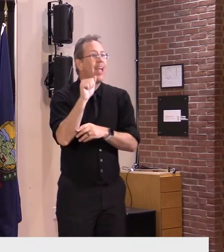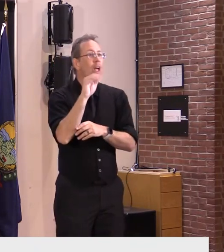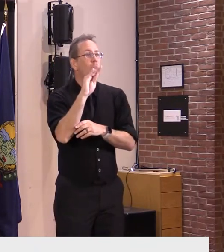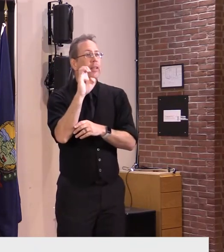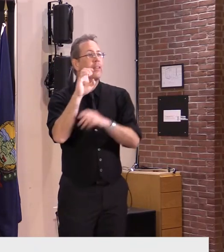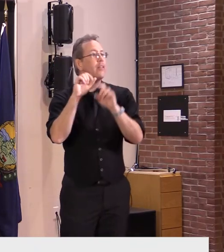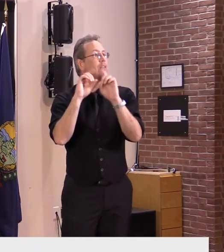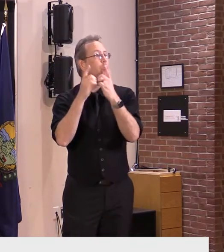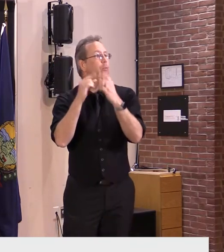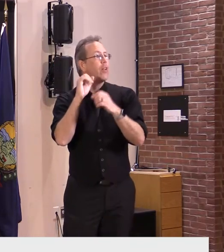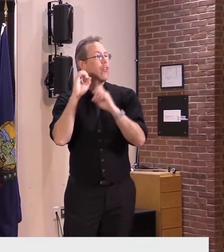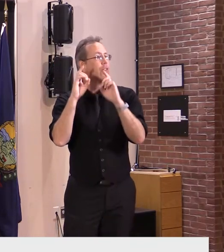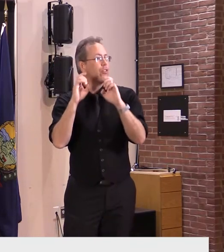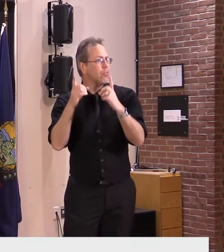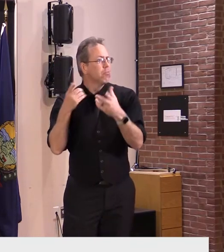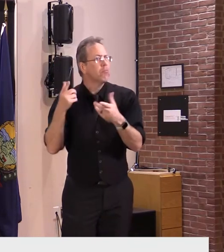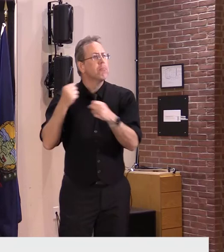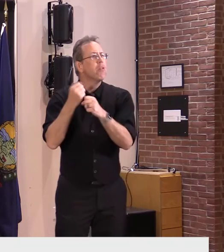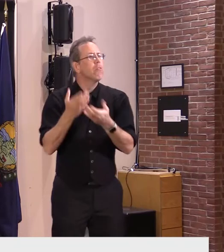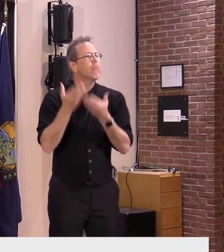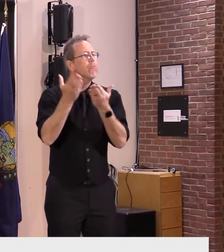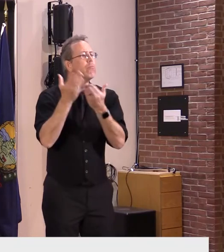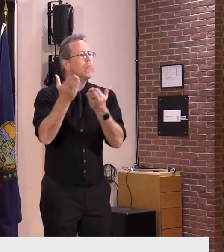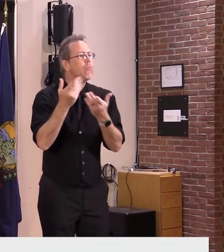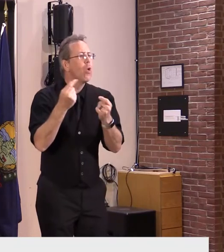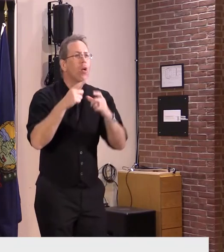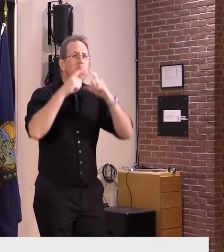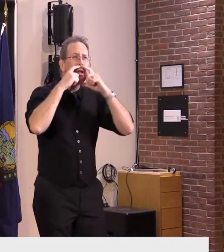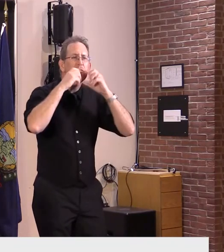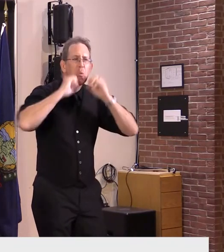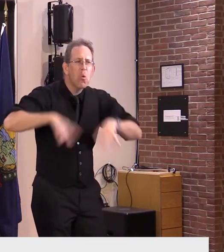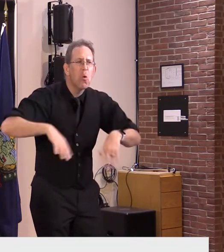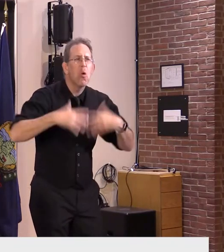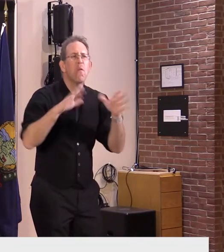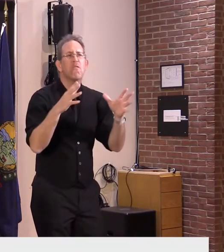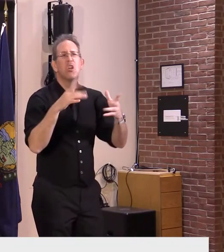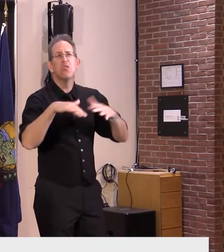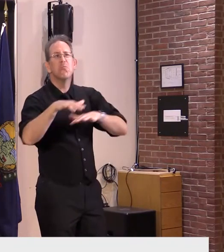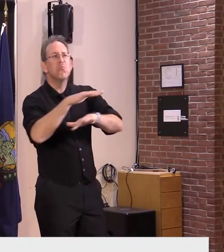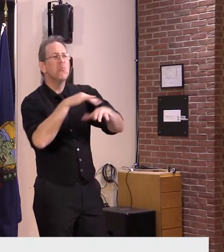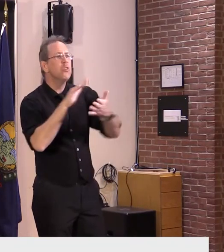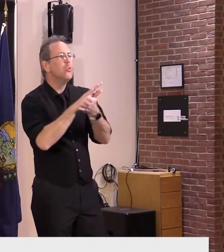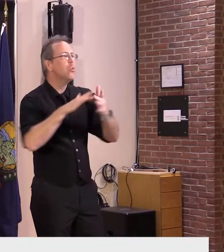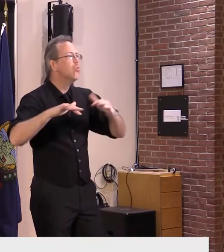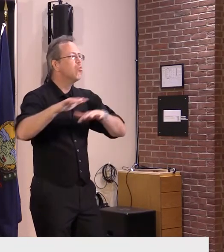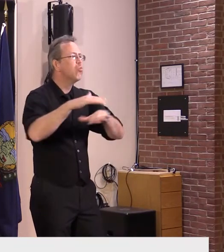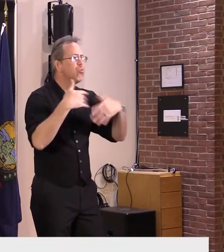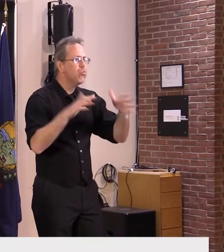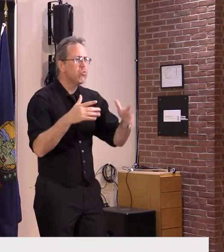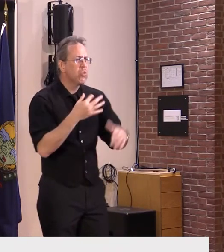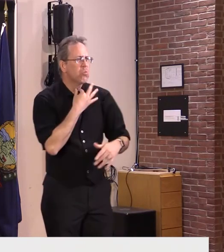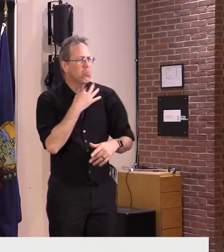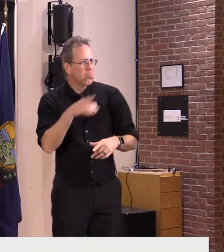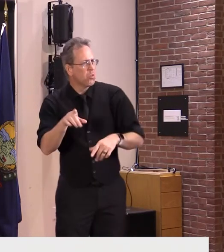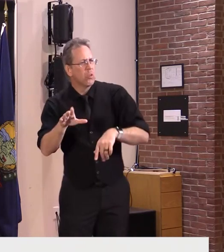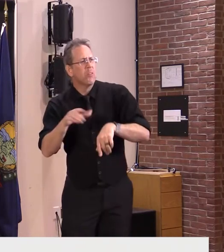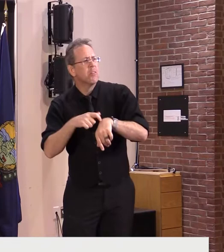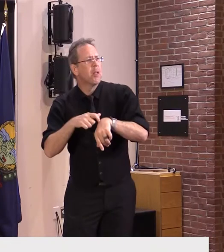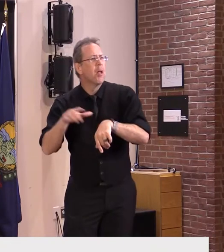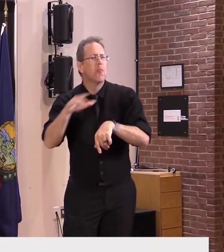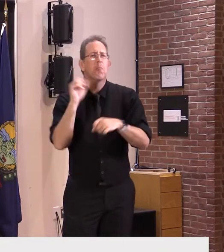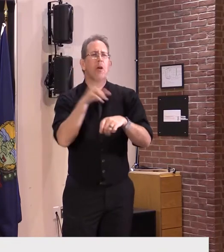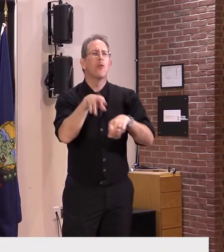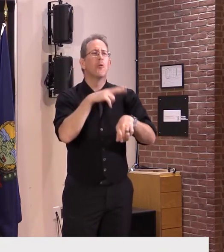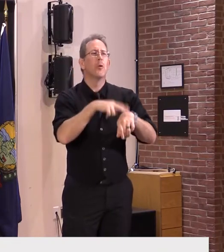school recommendations for mitigation guidelines. You had mentioned it was time for schools to get back to their principal task